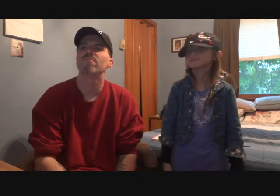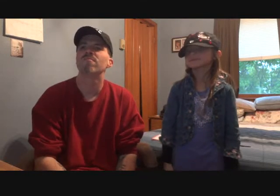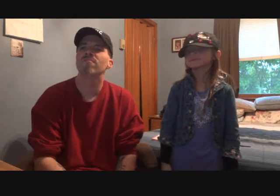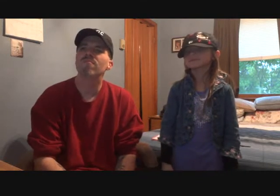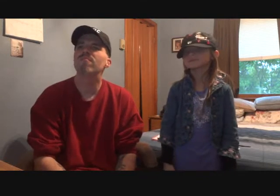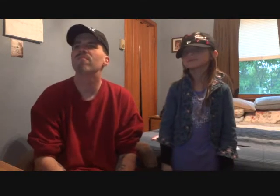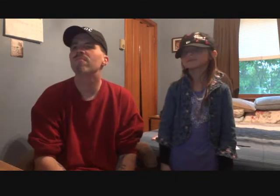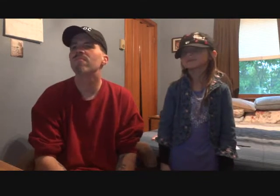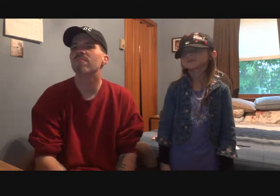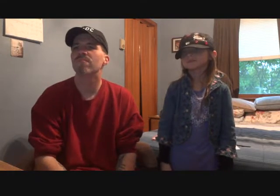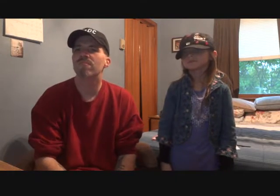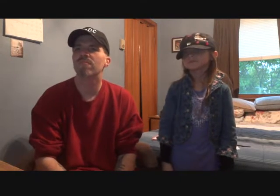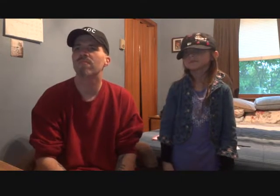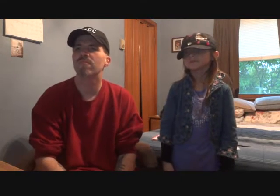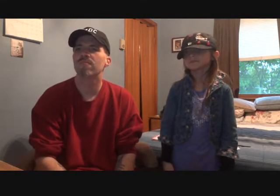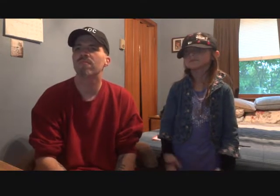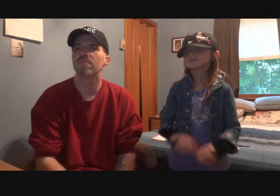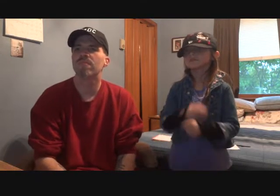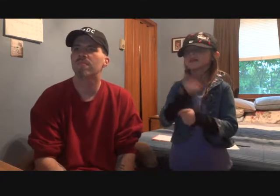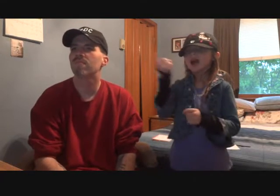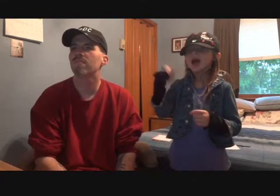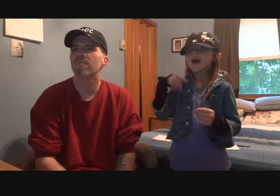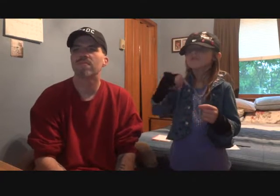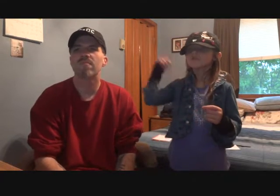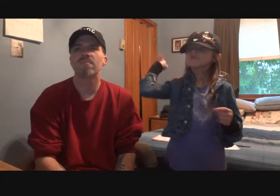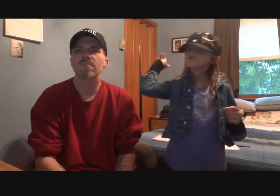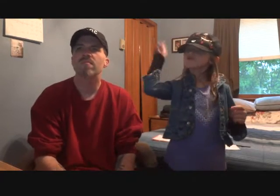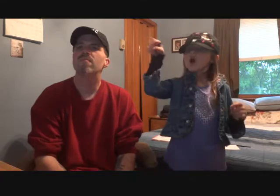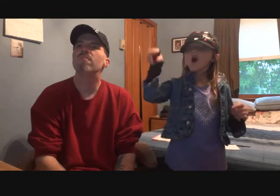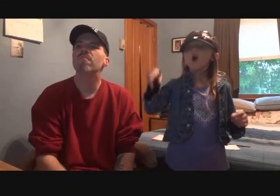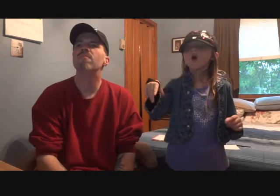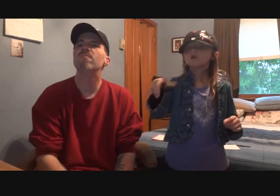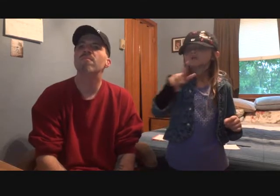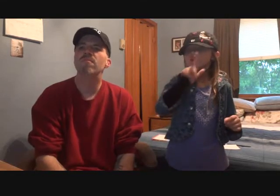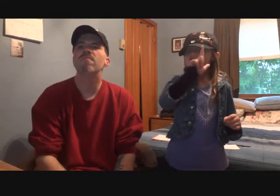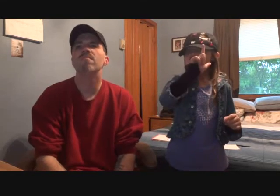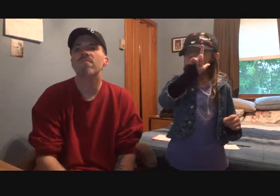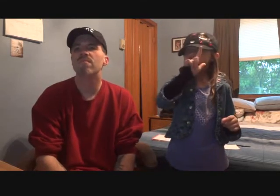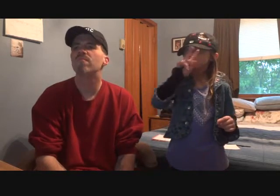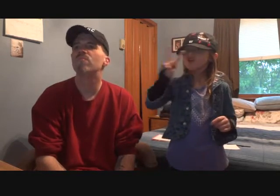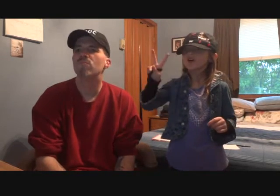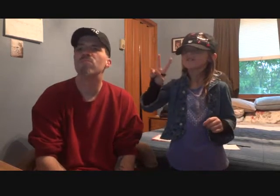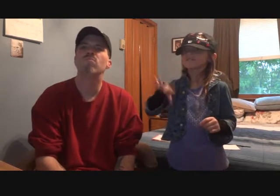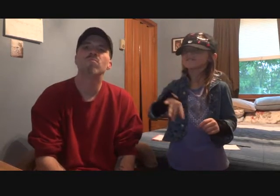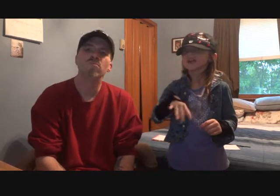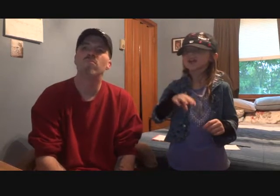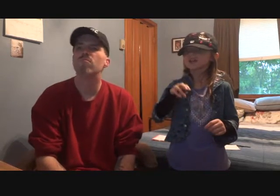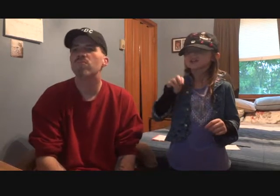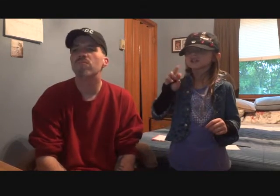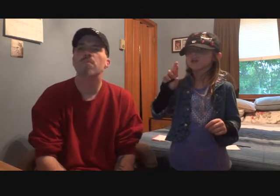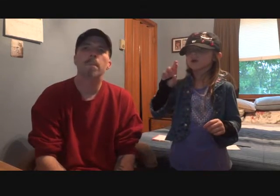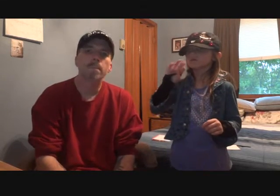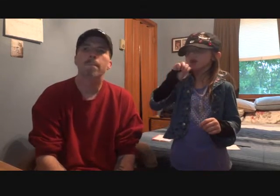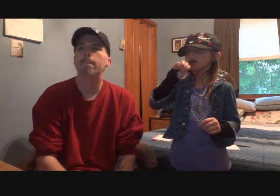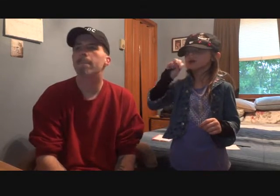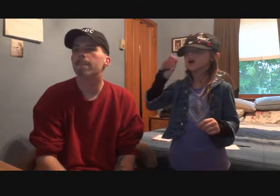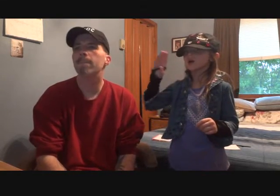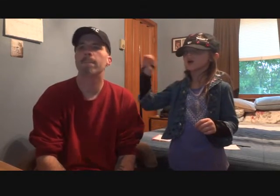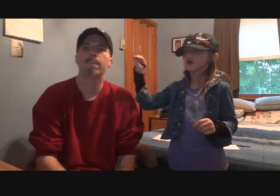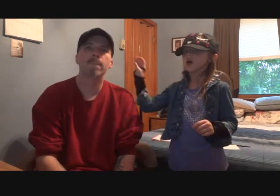So I must dream So I'll have to go To Las Vegas Someone I'll call